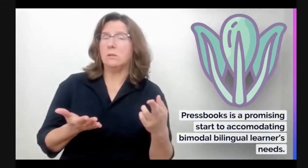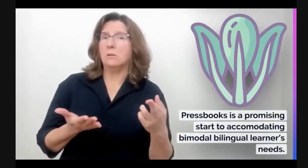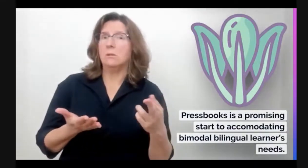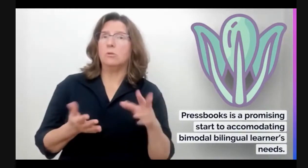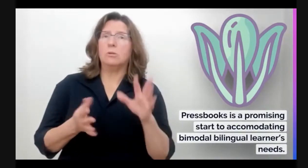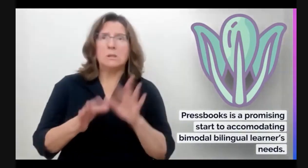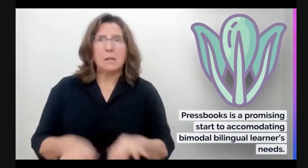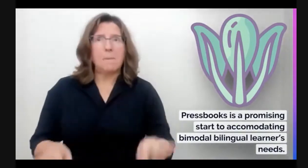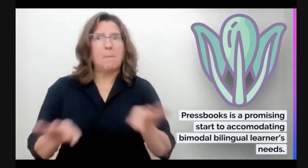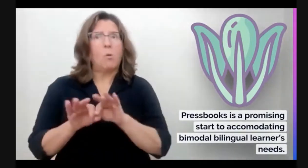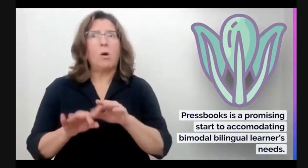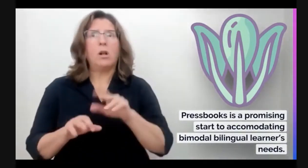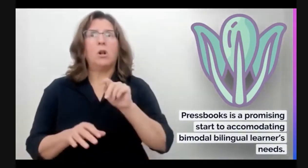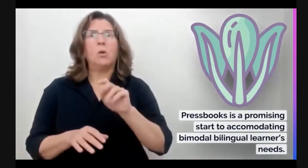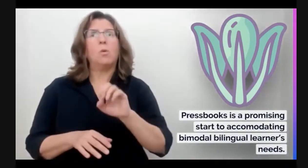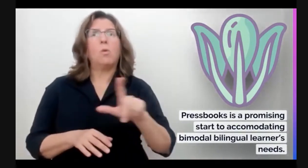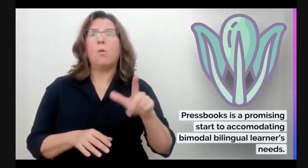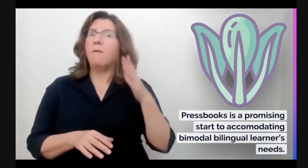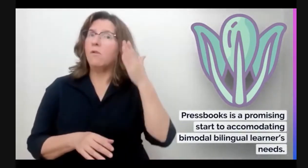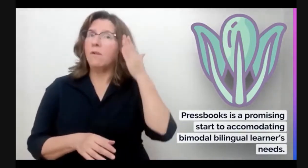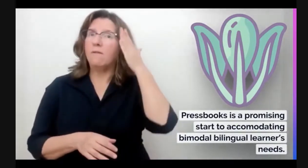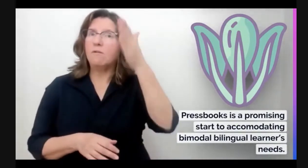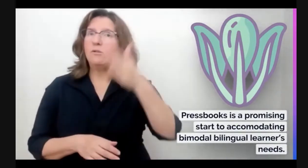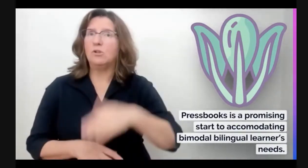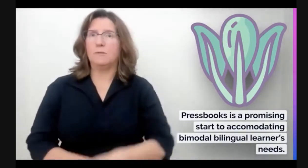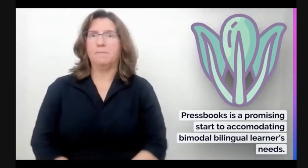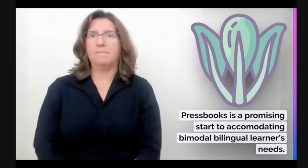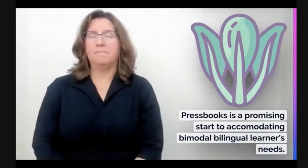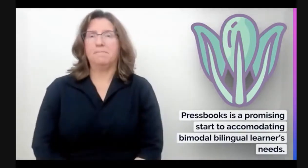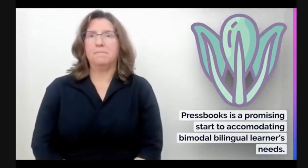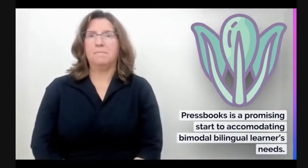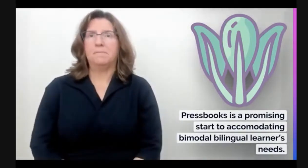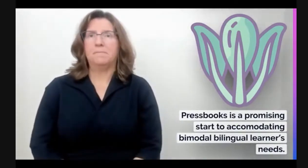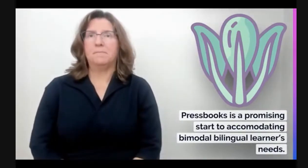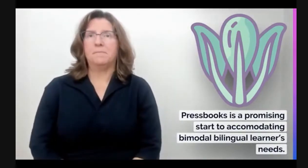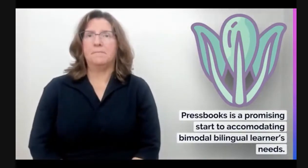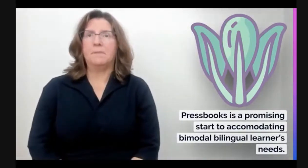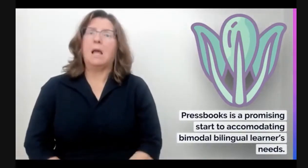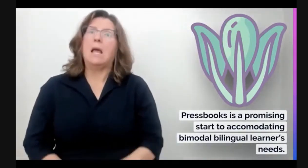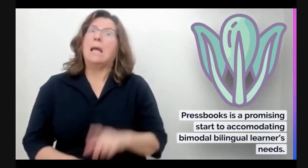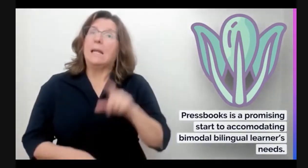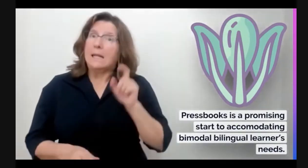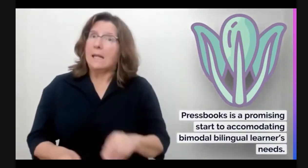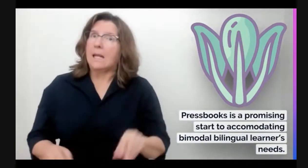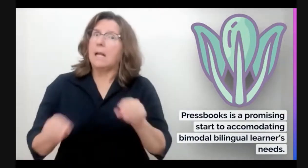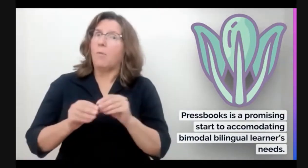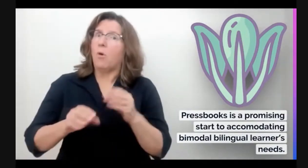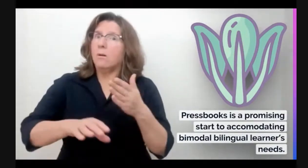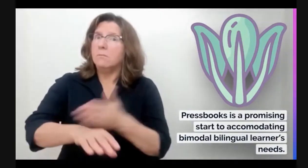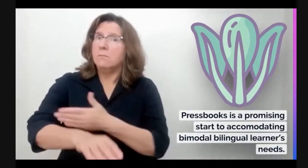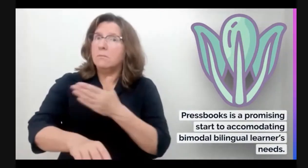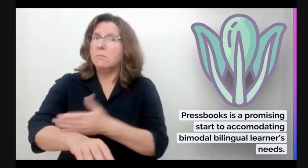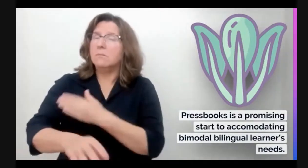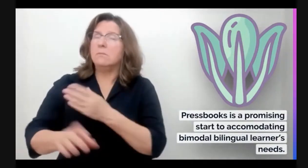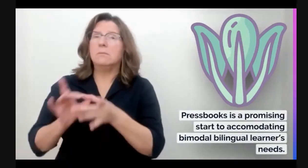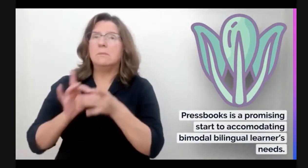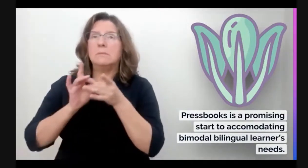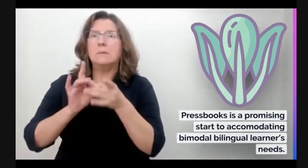resources. I believe it will be an important tool in the future of education.